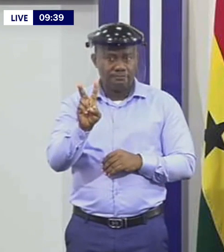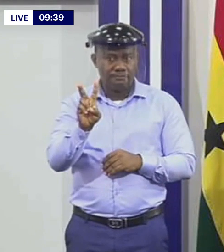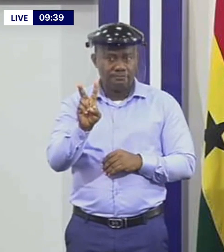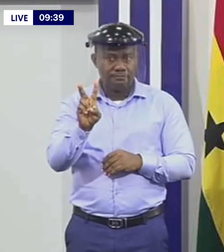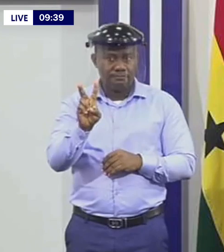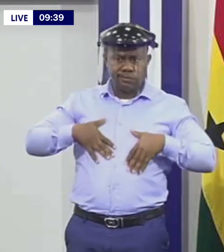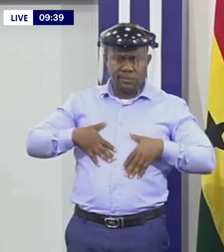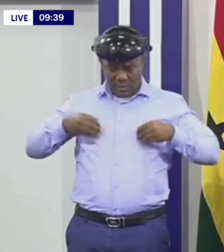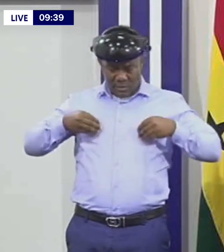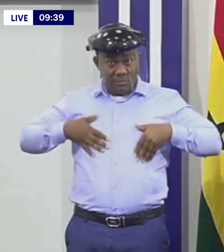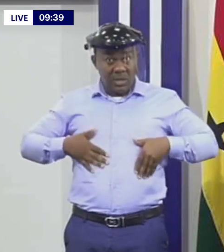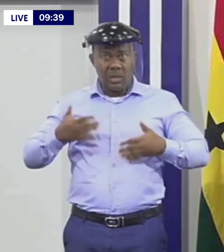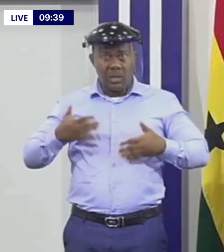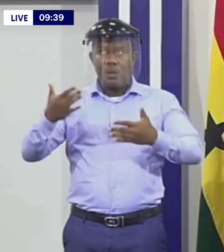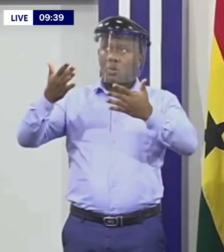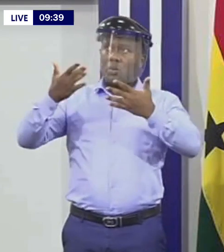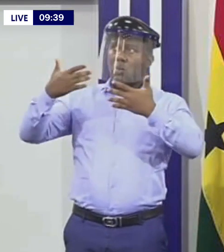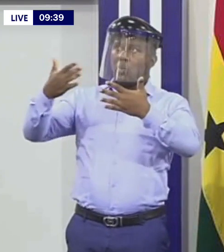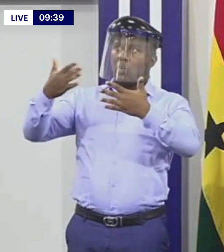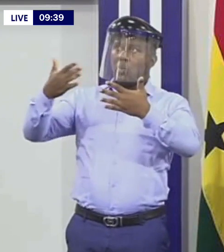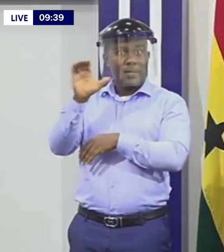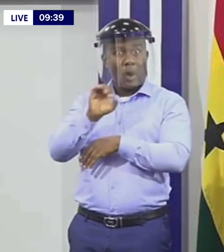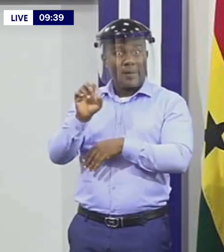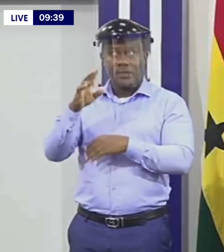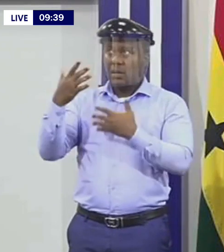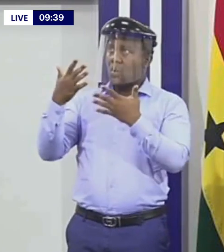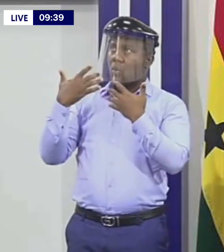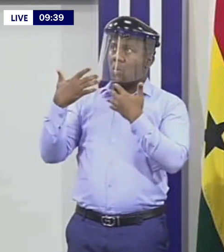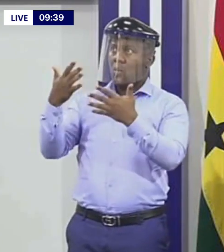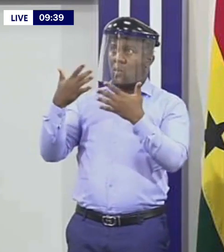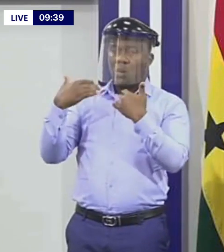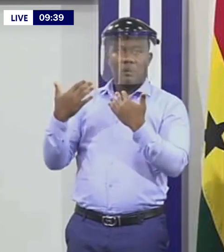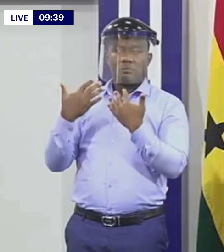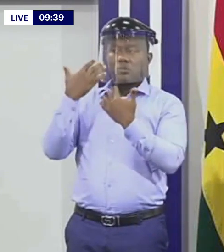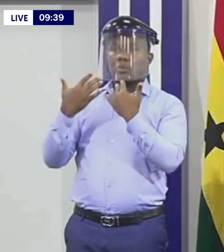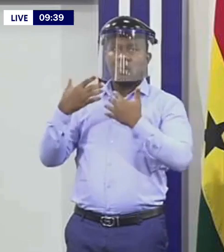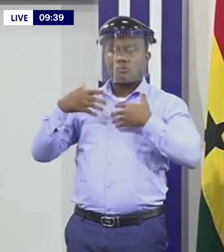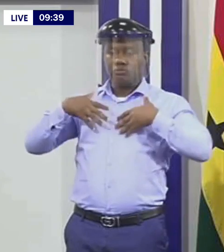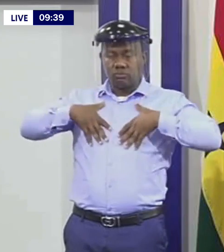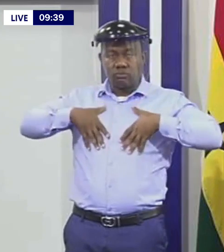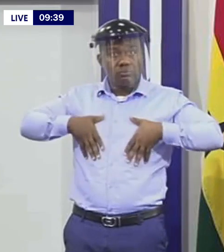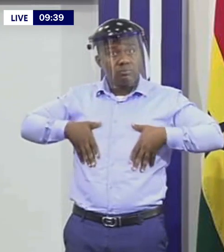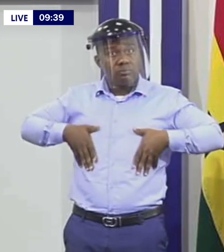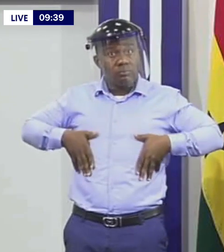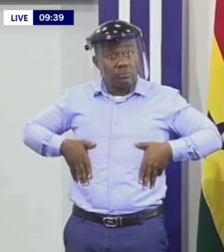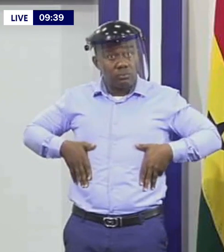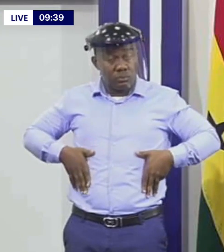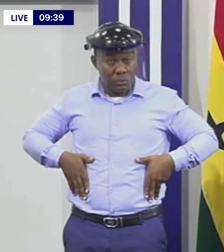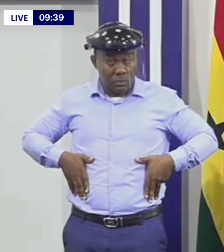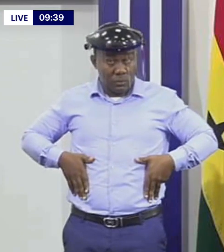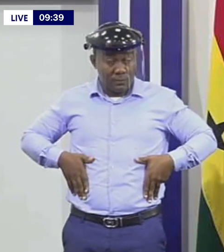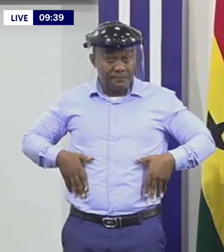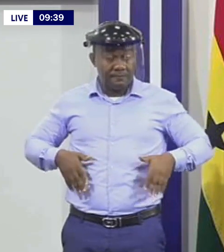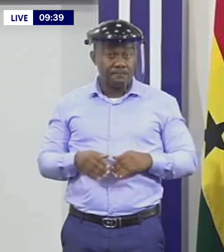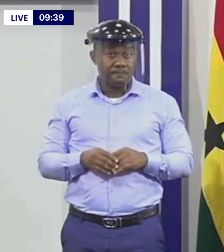the oxygen air that you are breathing enter the body and provide the necessary oxygenation to the body. And if the pressure,